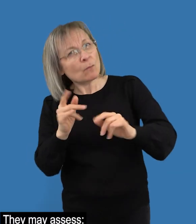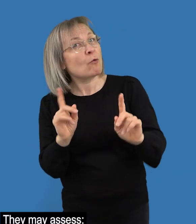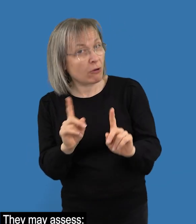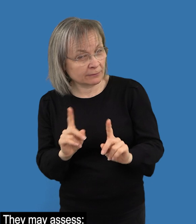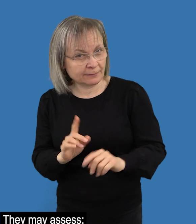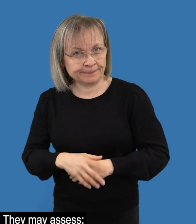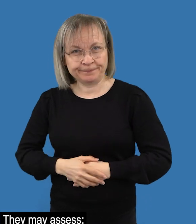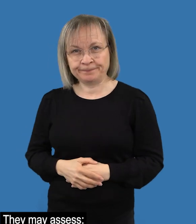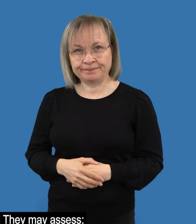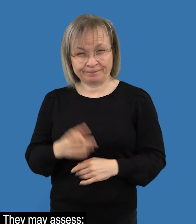They may assess